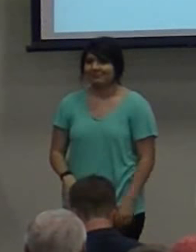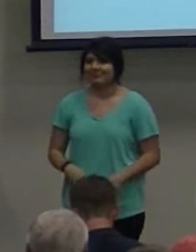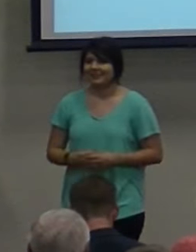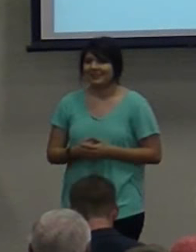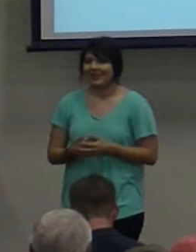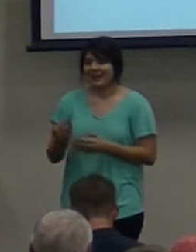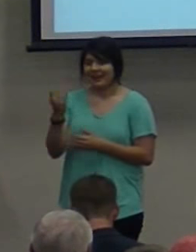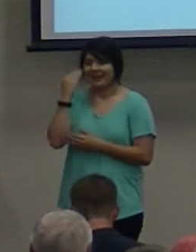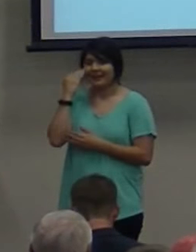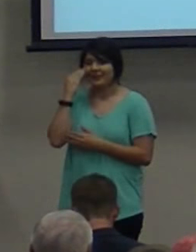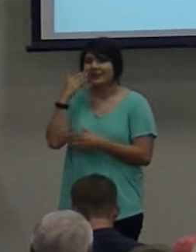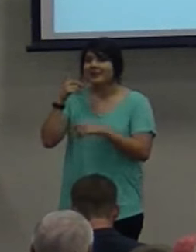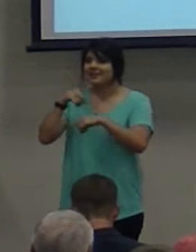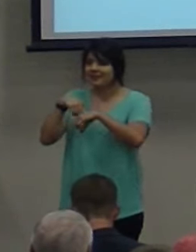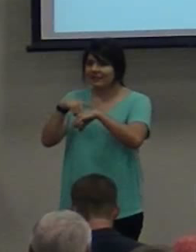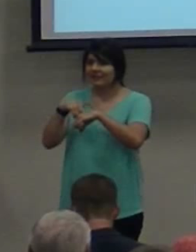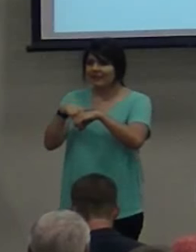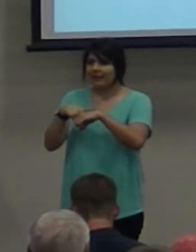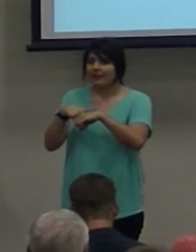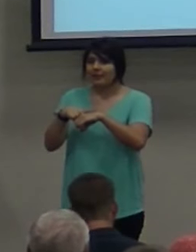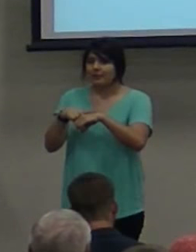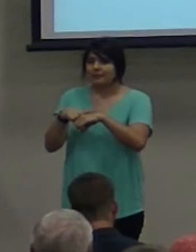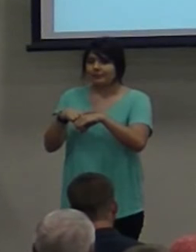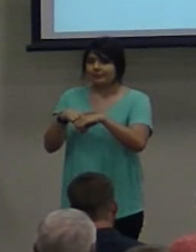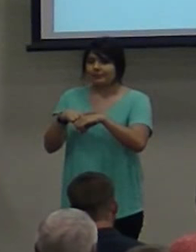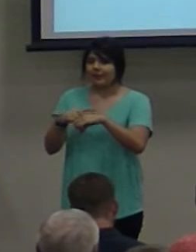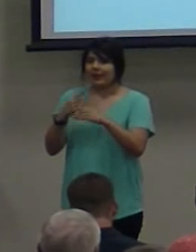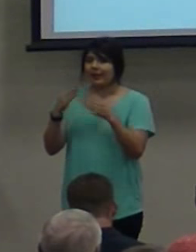I know there's a time constraint here.